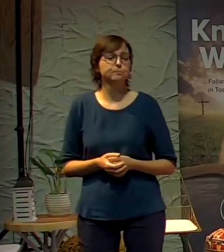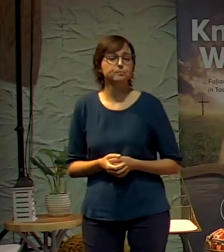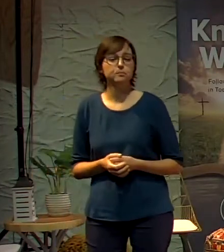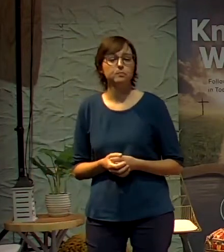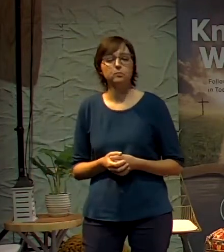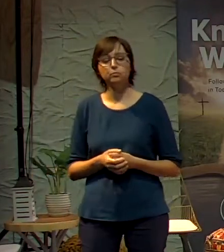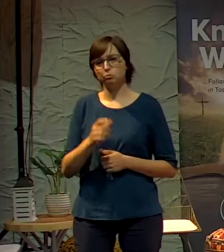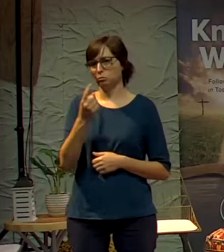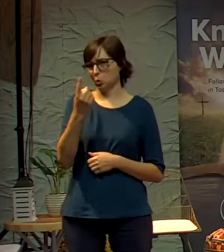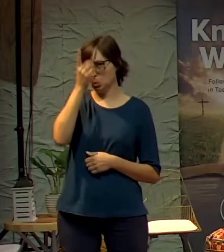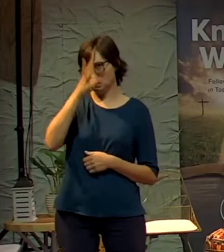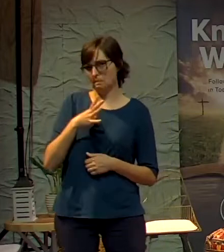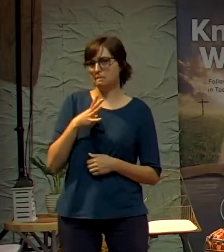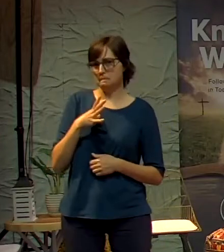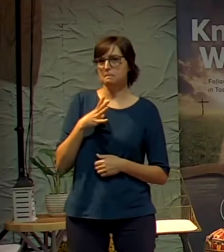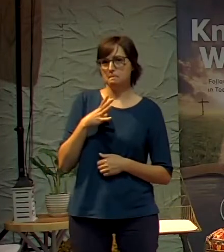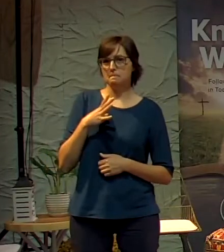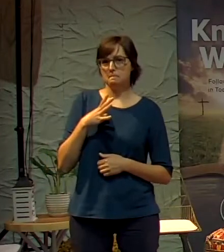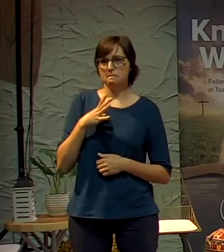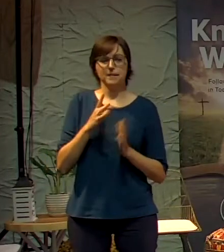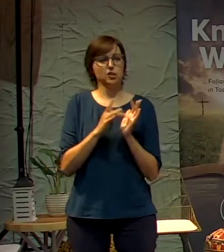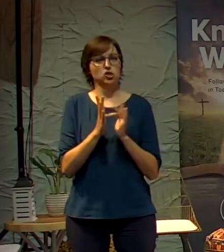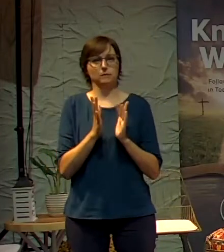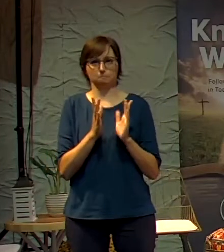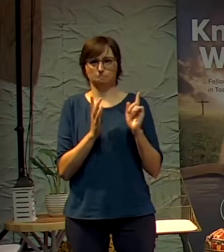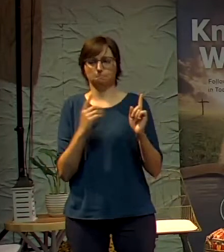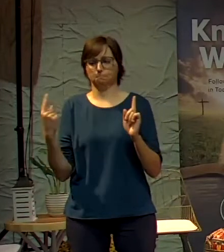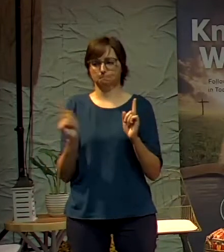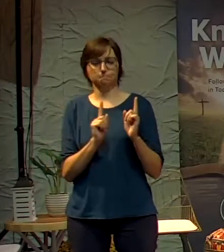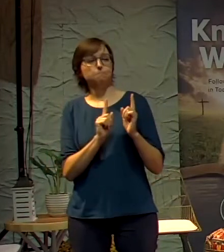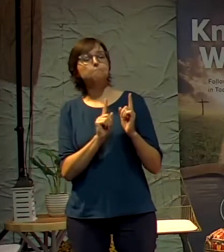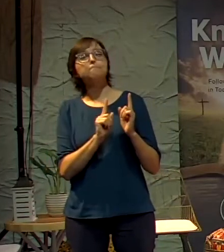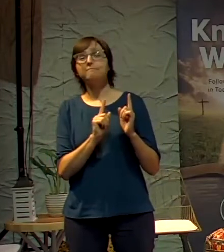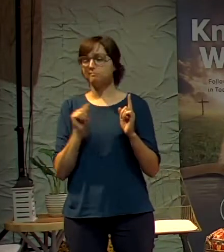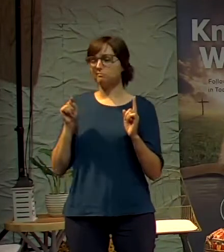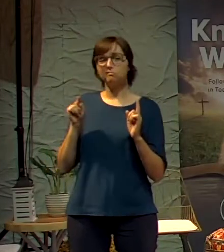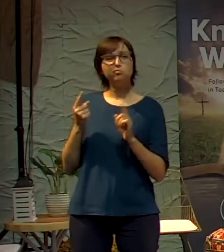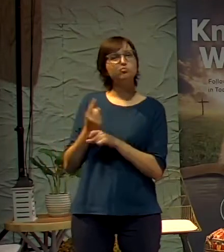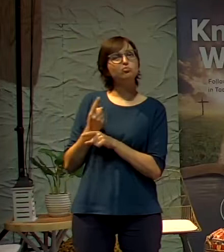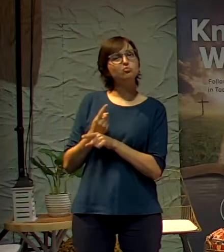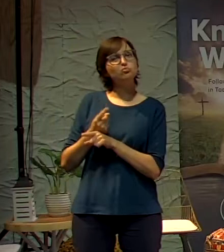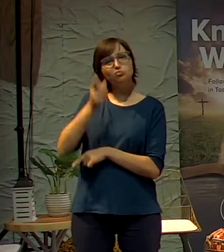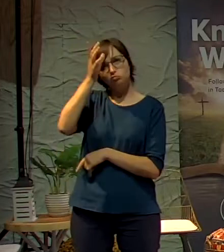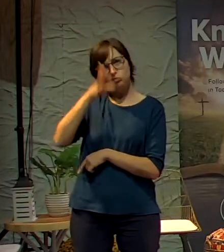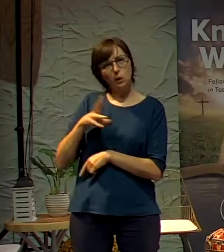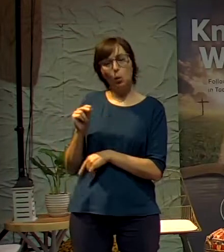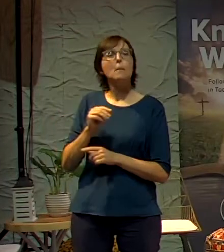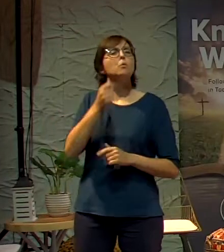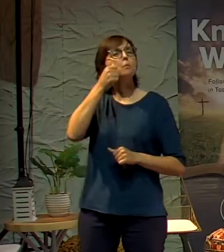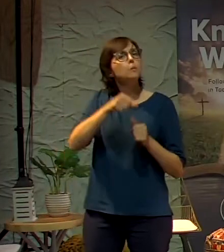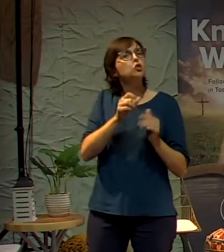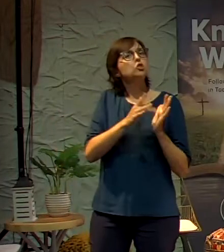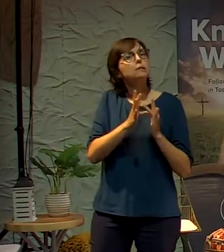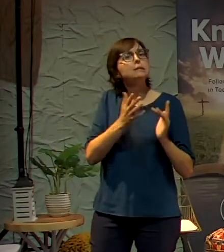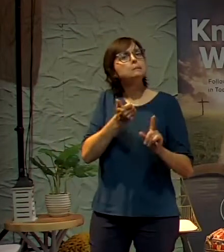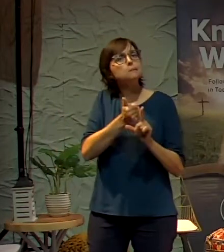this gentleman who approached Jesus. And this is not an ordinary guy. Remember that Jesus was a Jewish teacher, a rabbi,